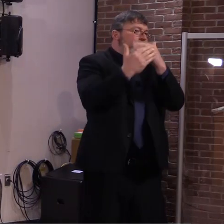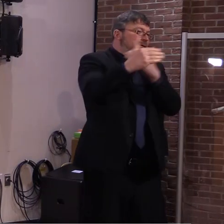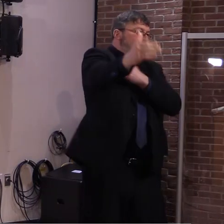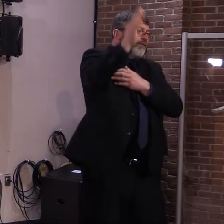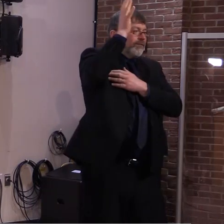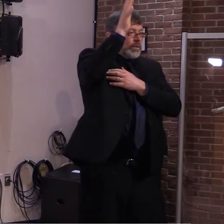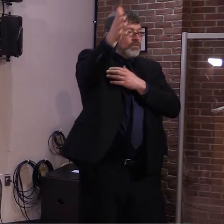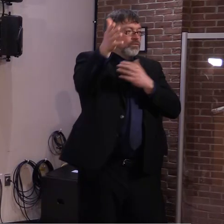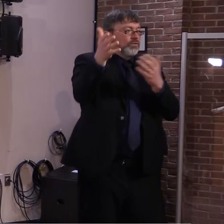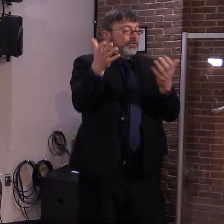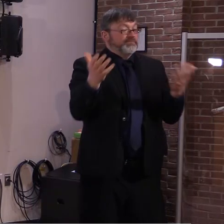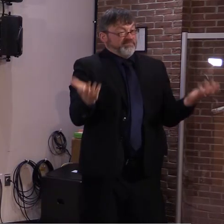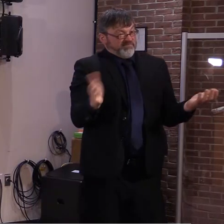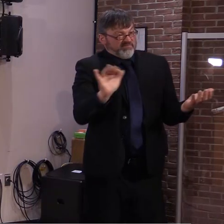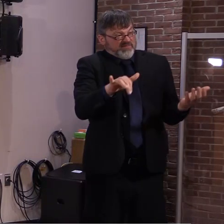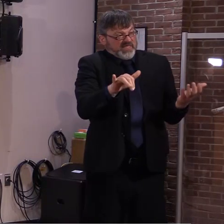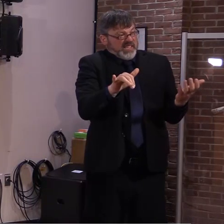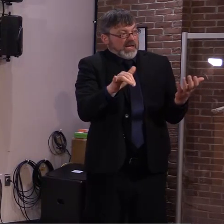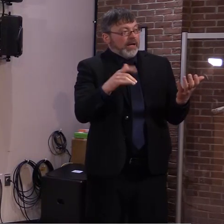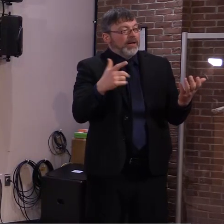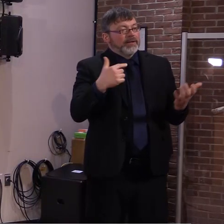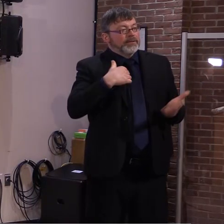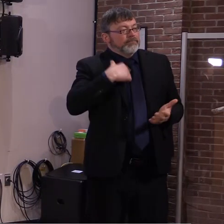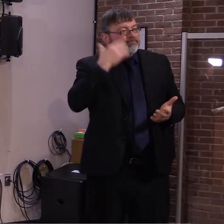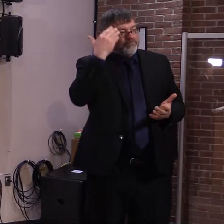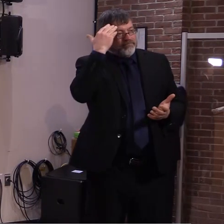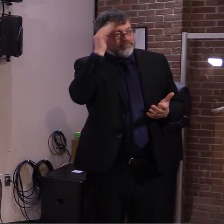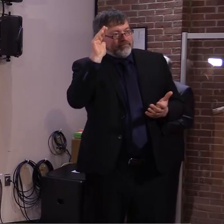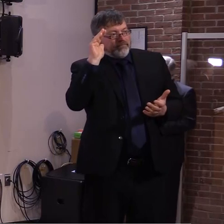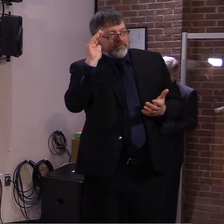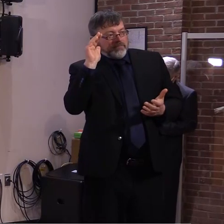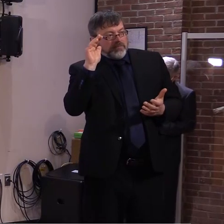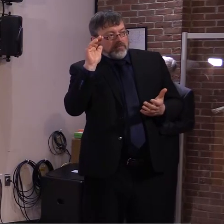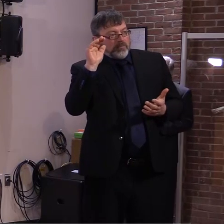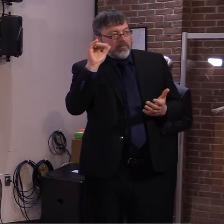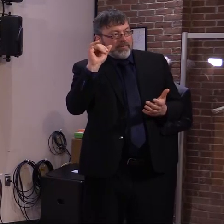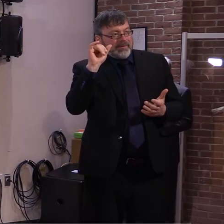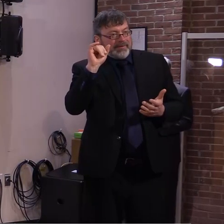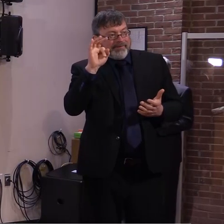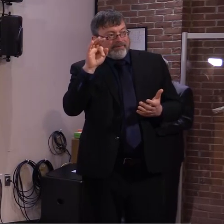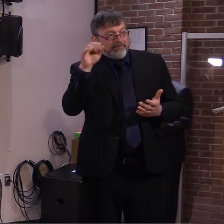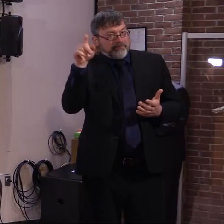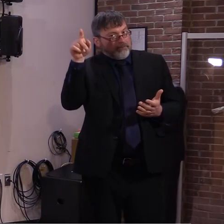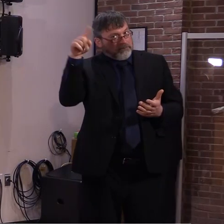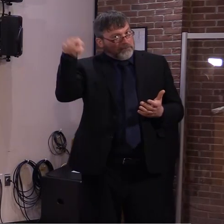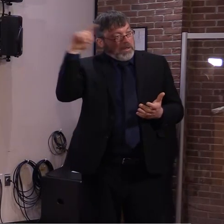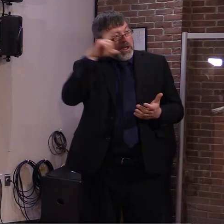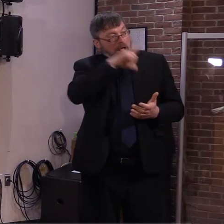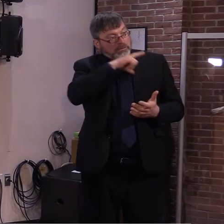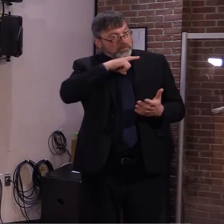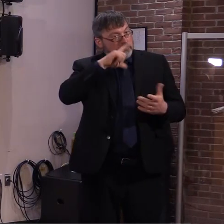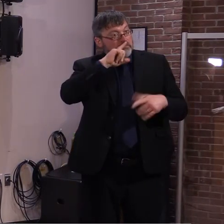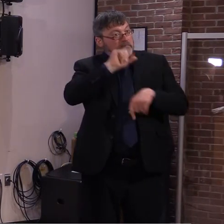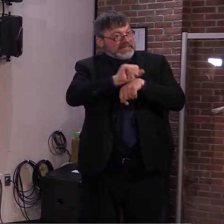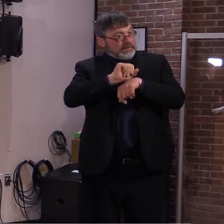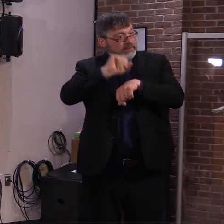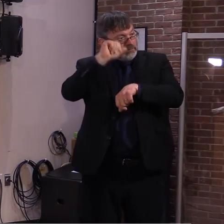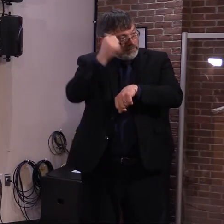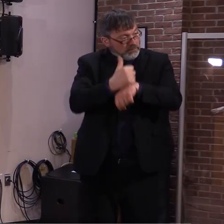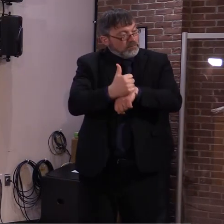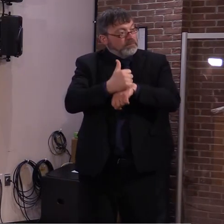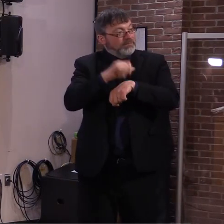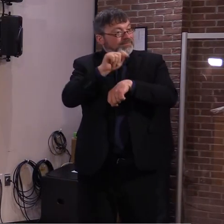I don't know what they are looking at, but I think they just need, you know, some